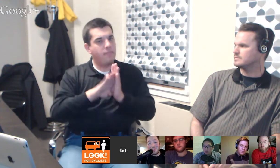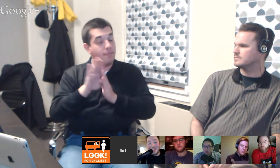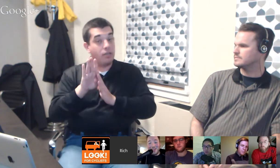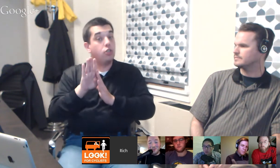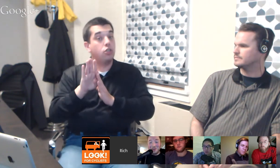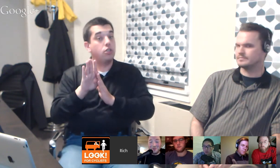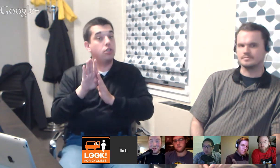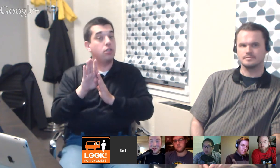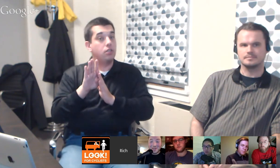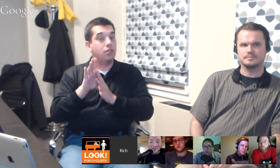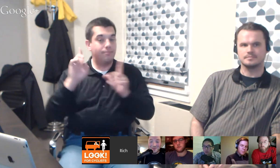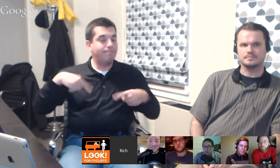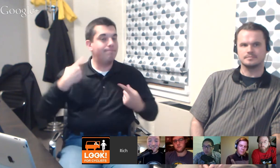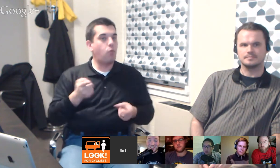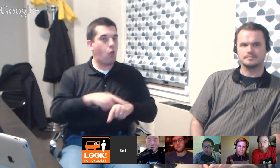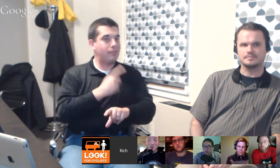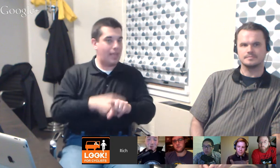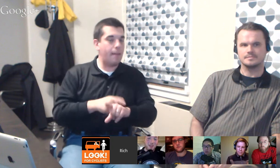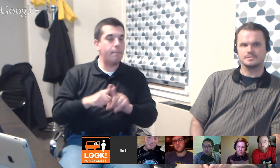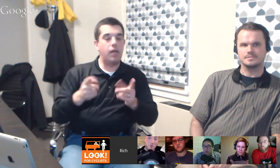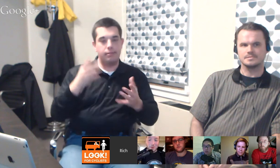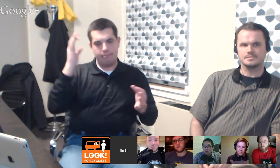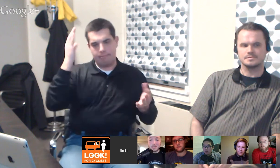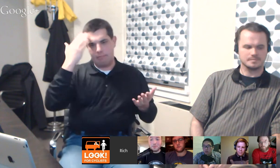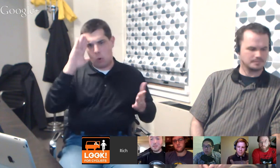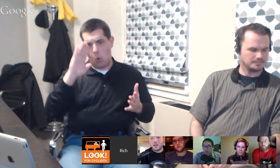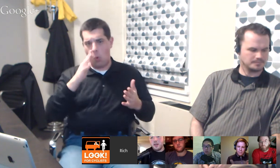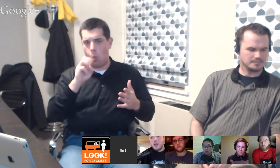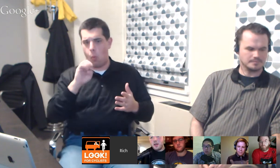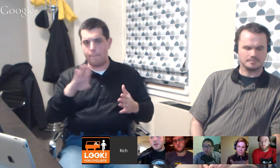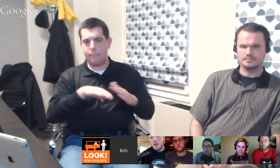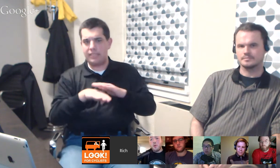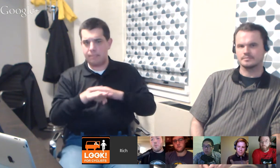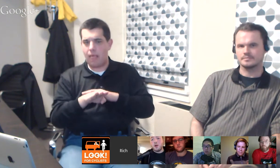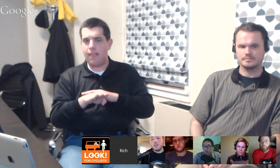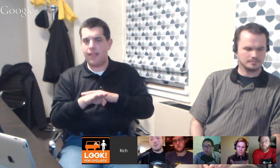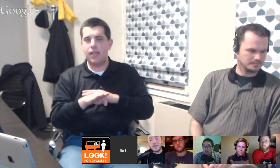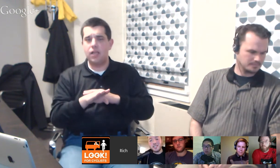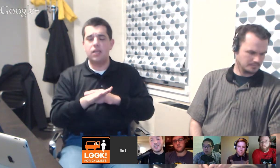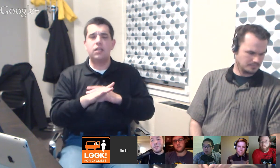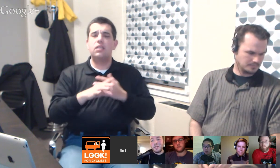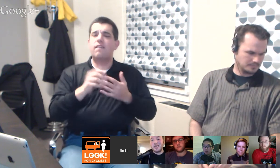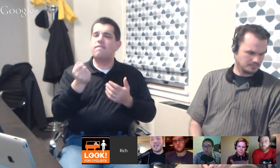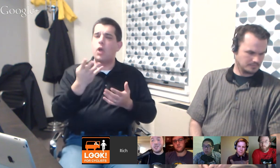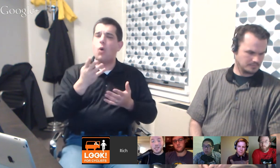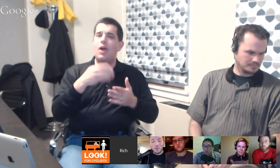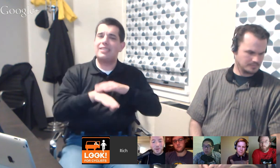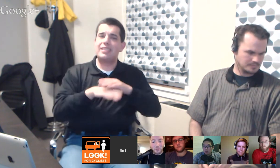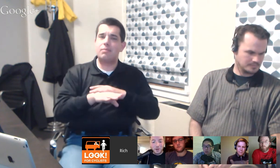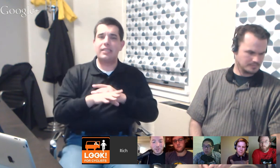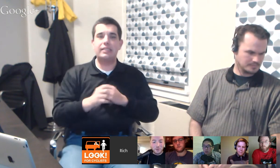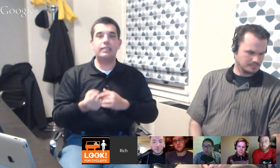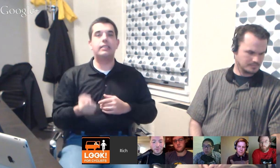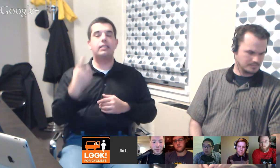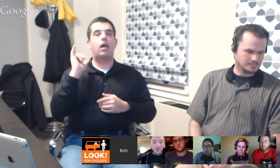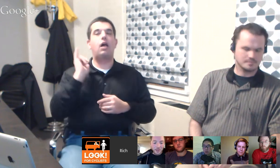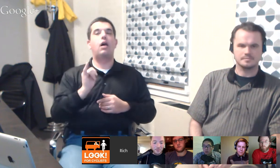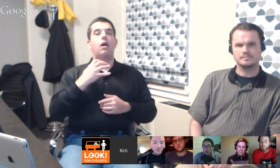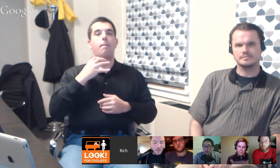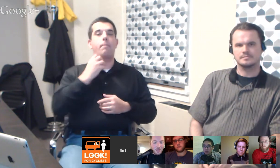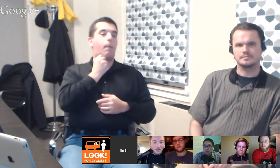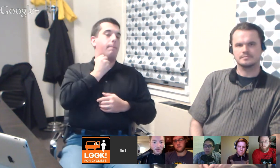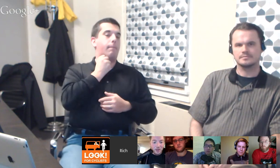who's been doing it for a long time but doesn't know a whole lot about web accessibility, what are some of the accessibility gotchas that we might run into from time